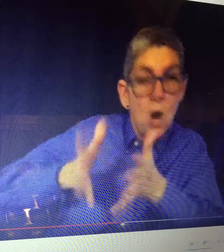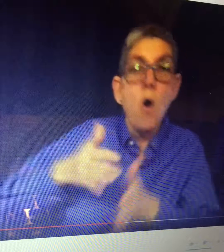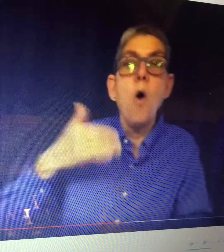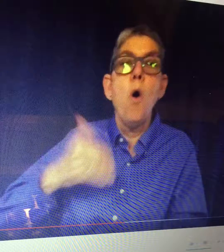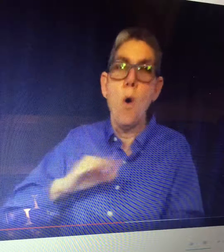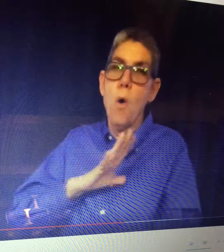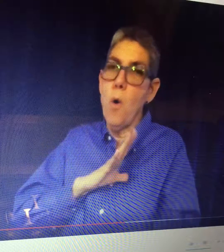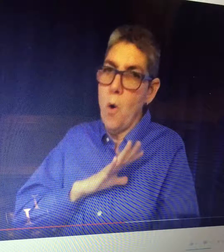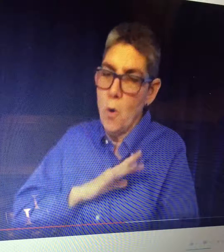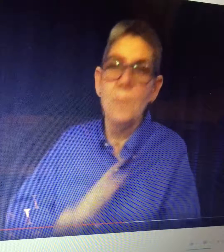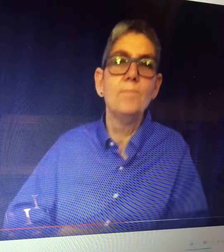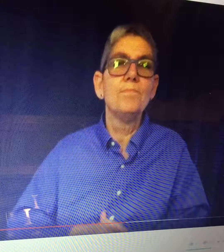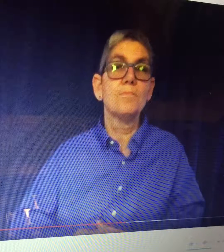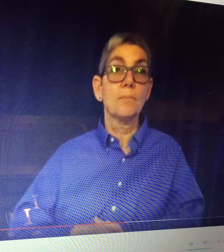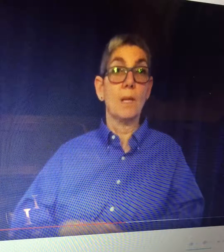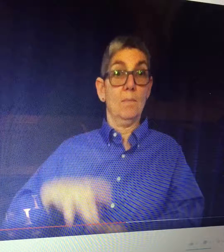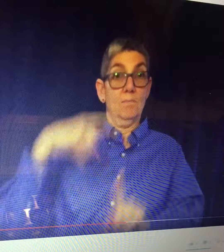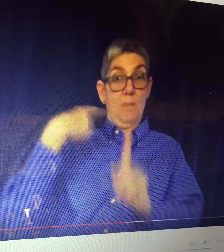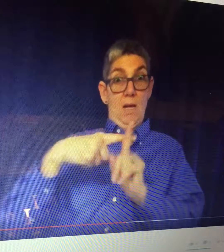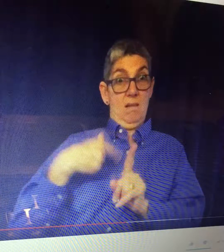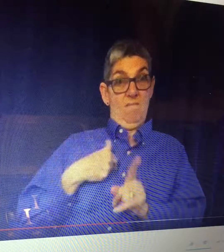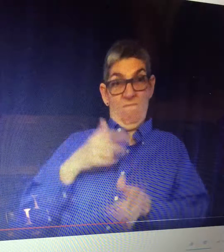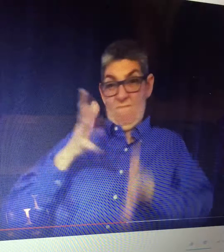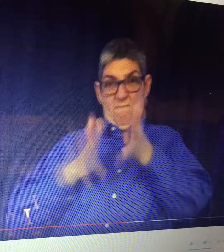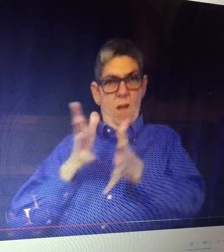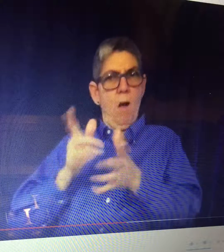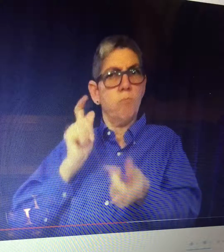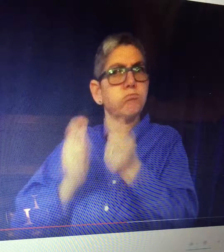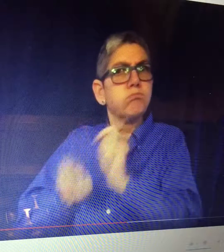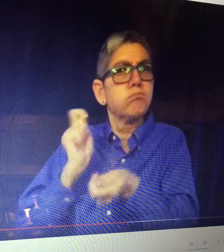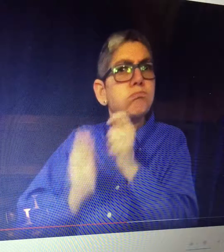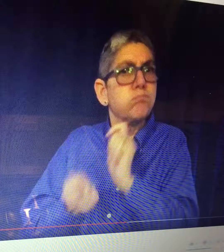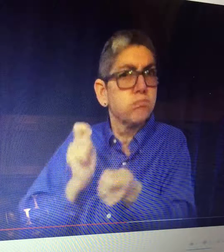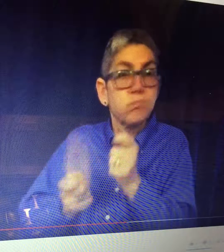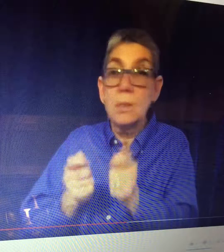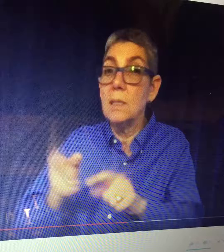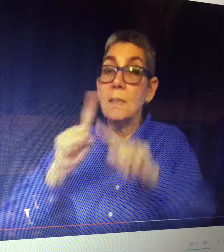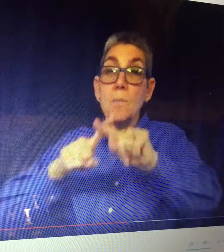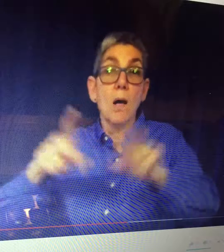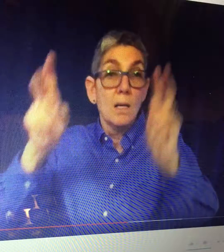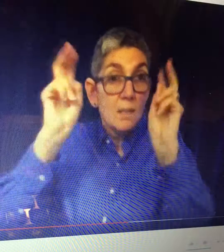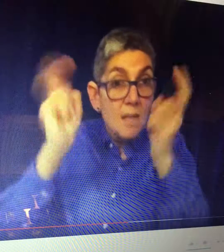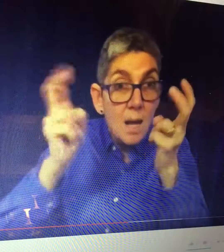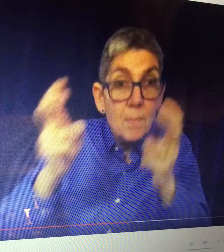best understand, to fully understand it, and it's very cool. So there is a plus of